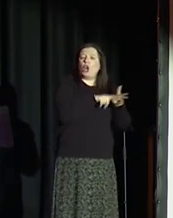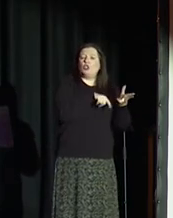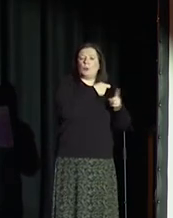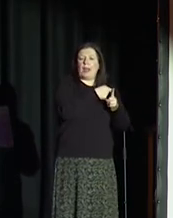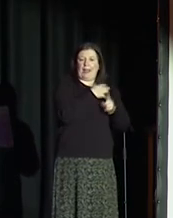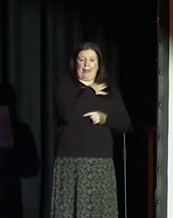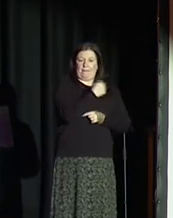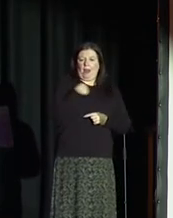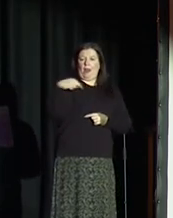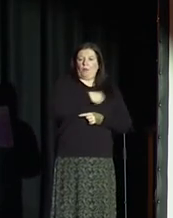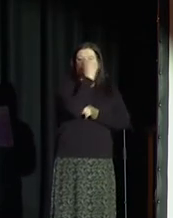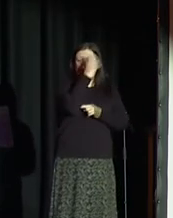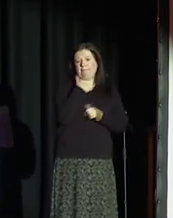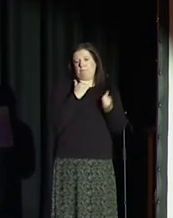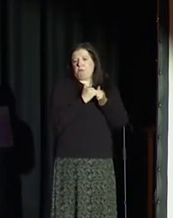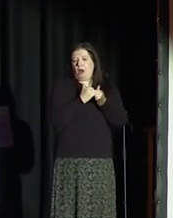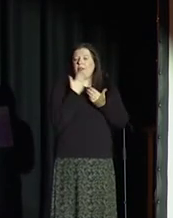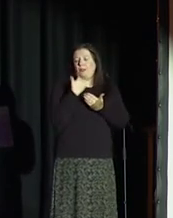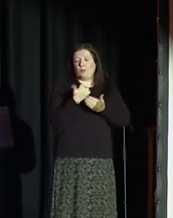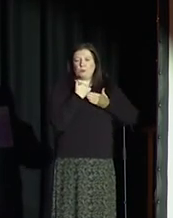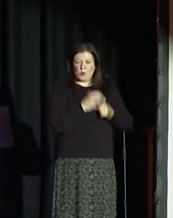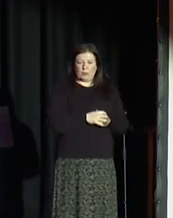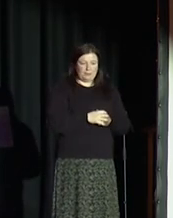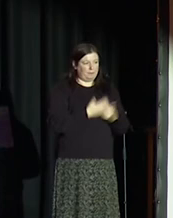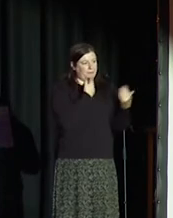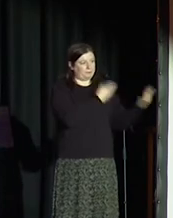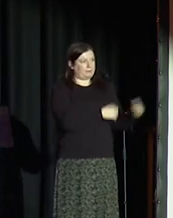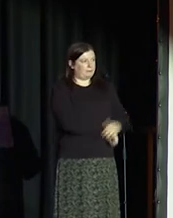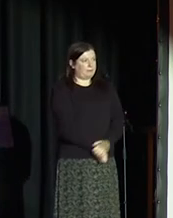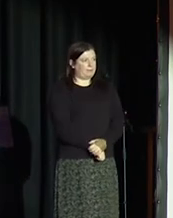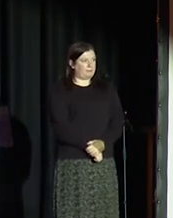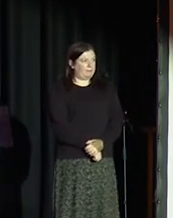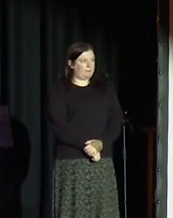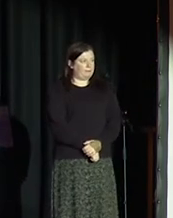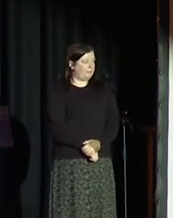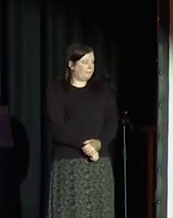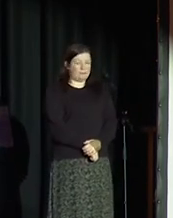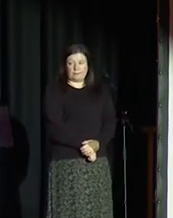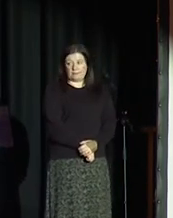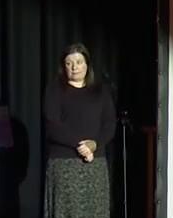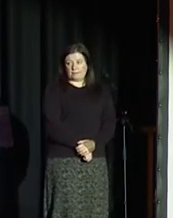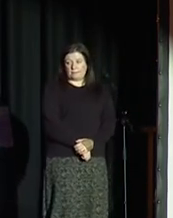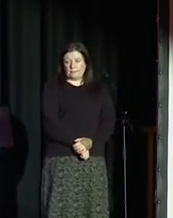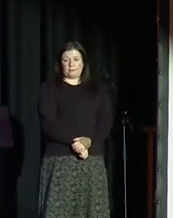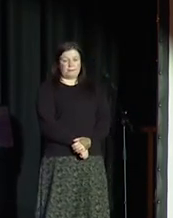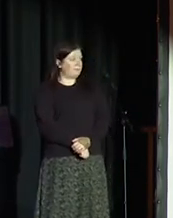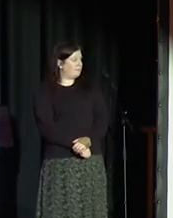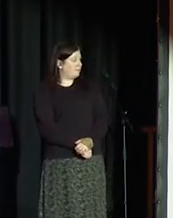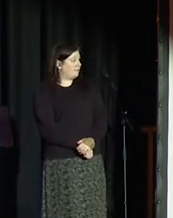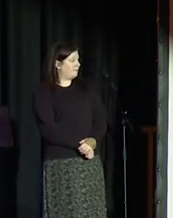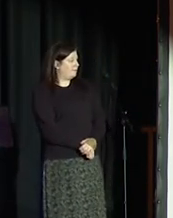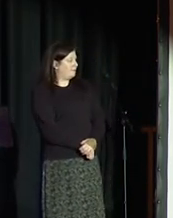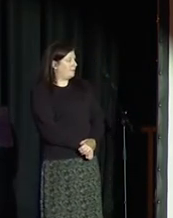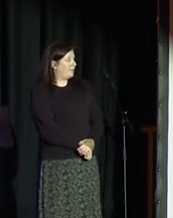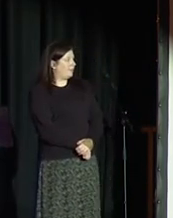to present today, and all our partners and supporters. Thank you very much. Thank you very much. No, stay. Just sit. Don't move. It'll take too long. Martin,